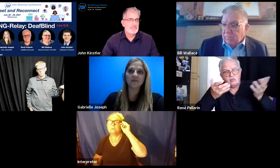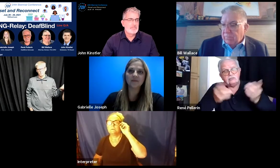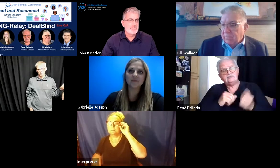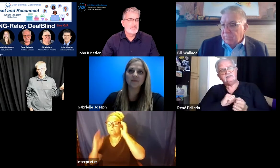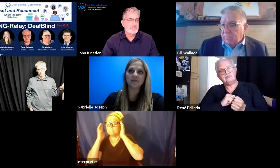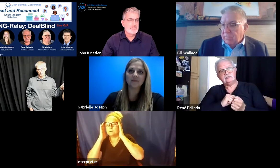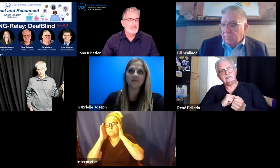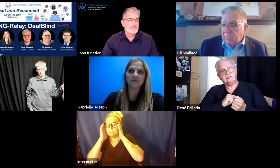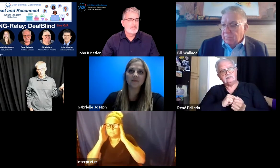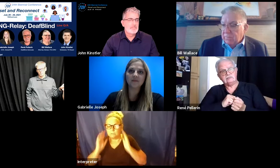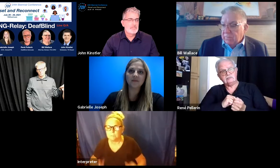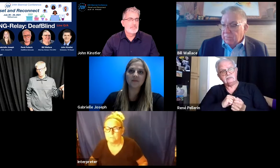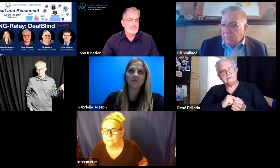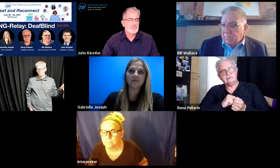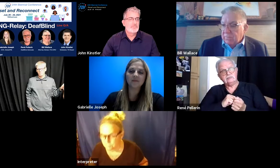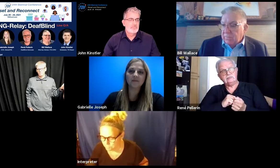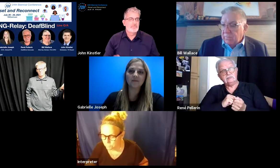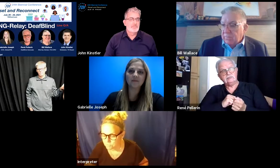expect.